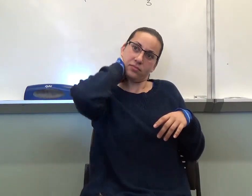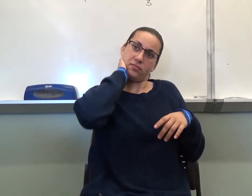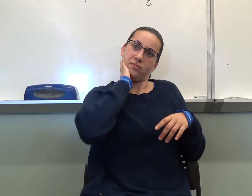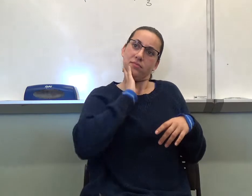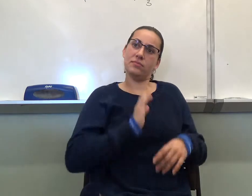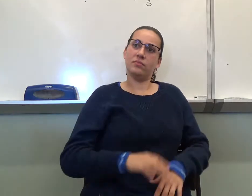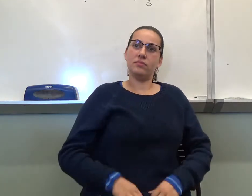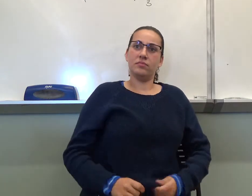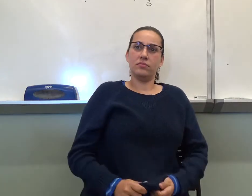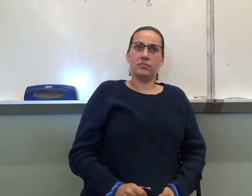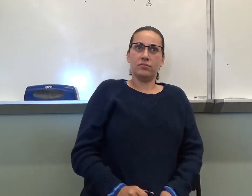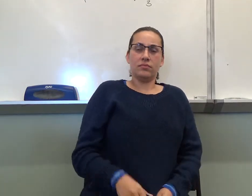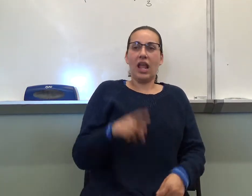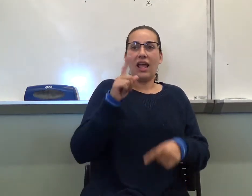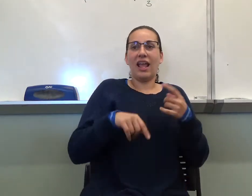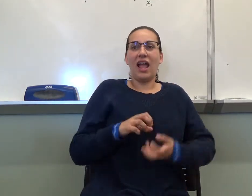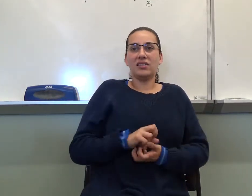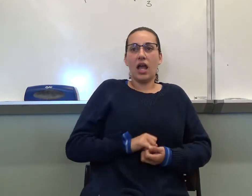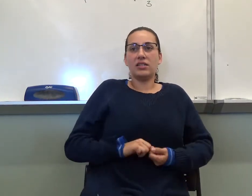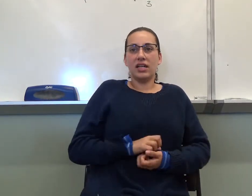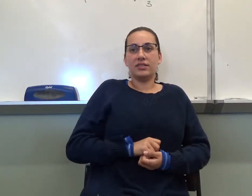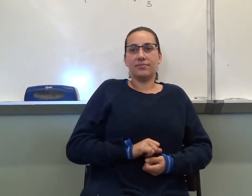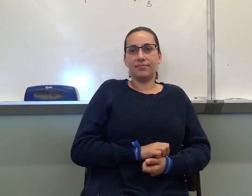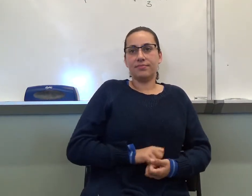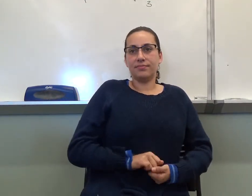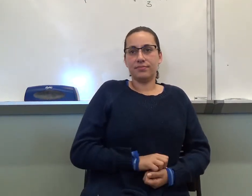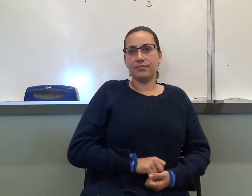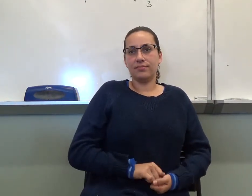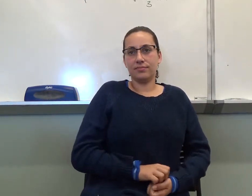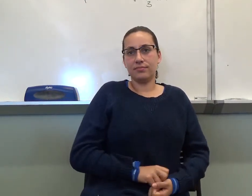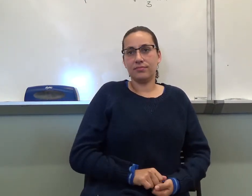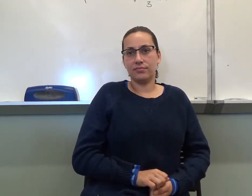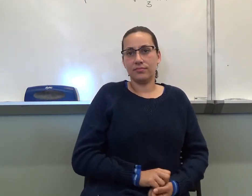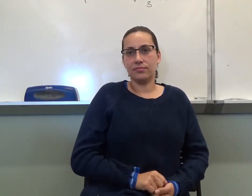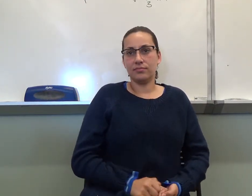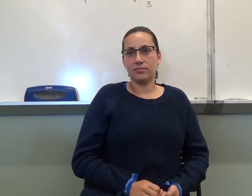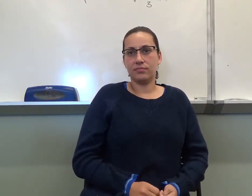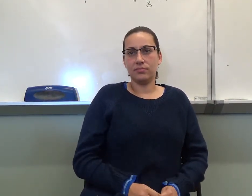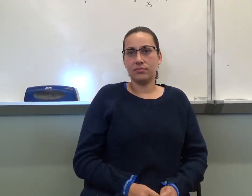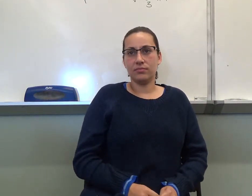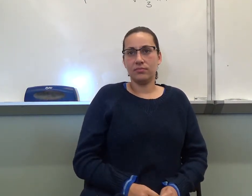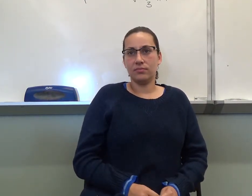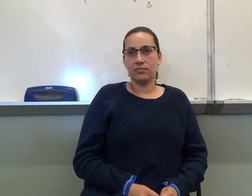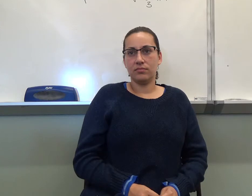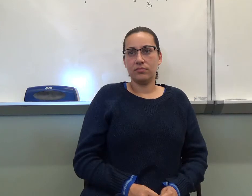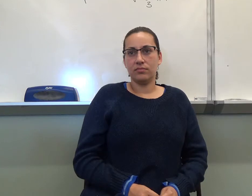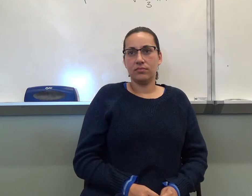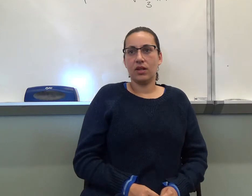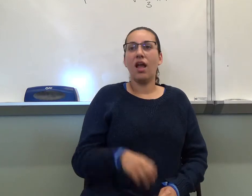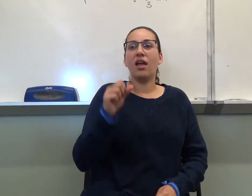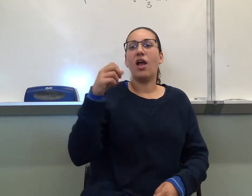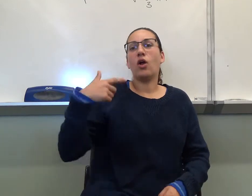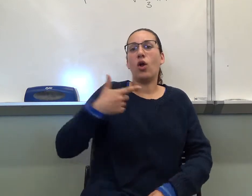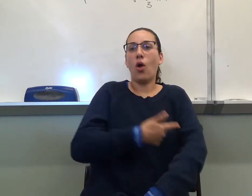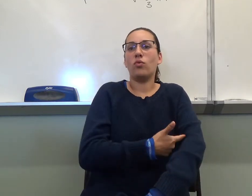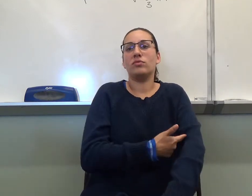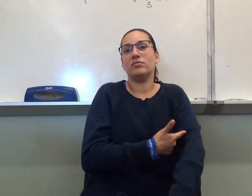So this is 0, this is 20 miles per hour, and this is 40, and so forth. And the spacing, as I say, has got to be